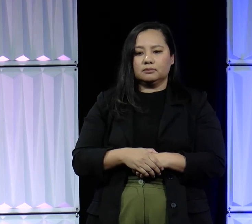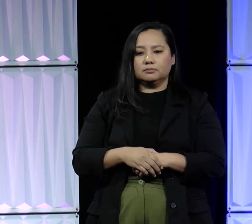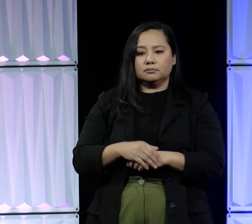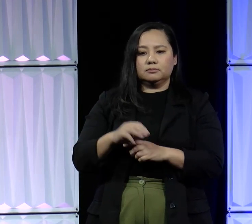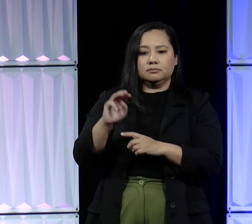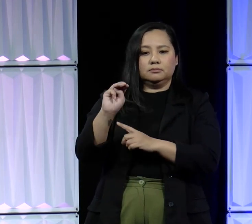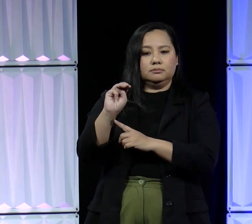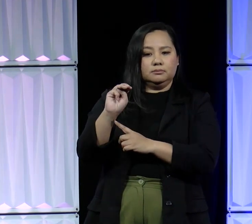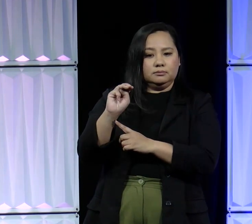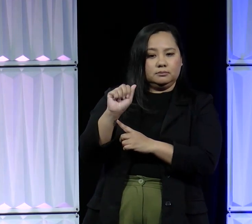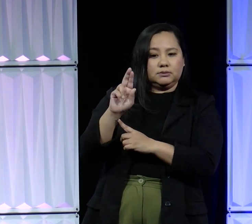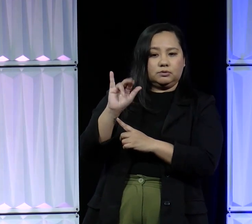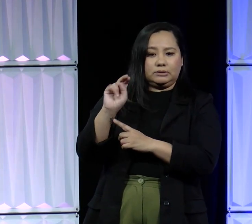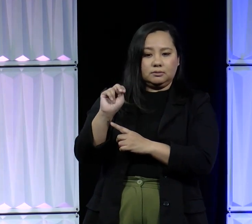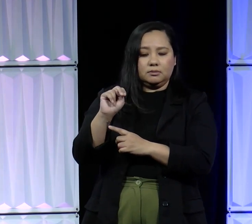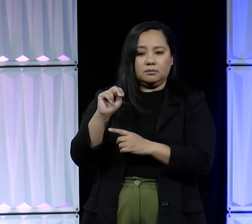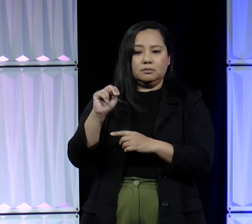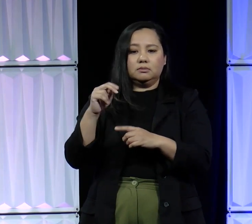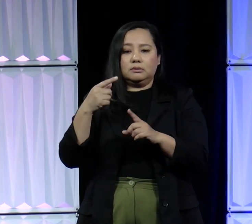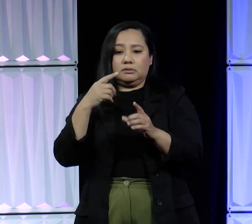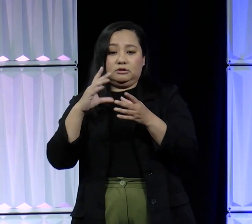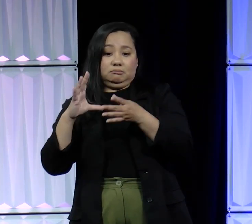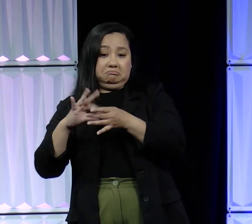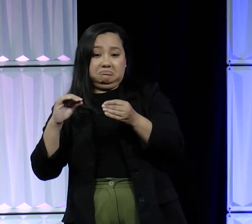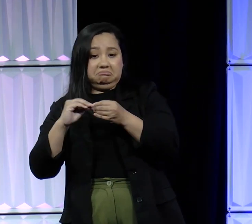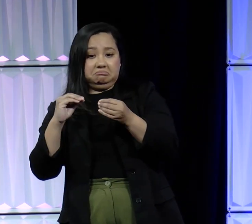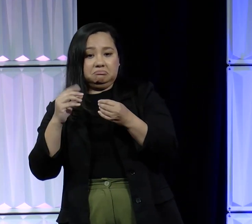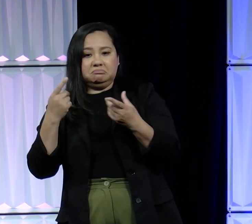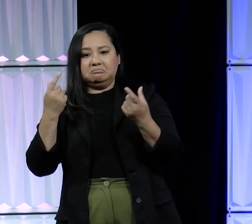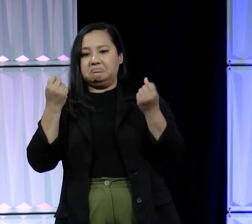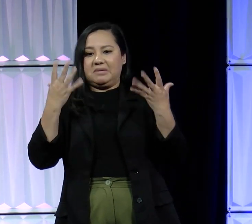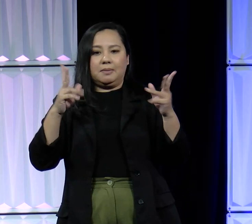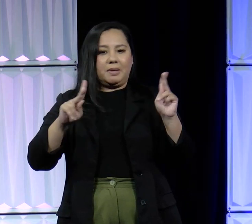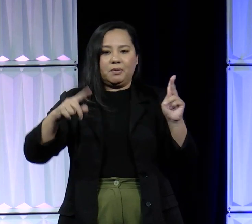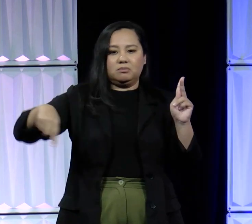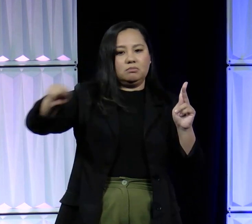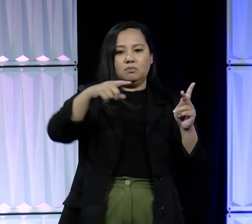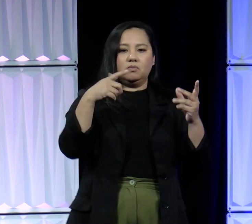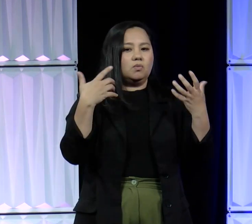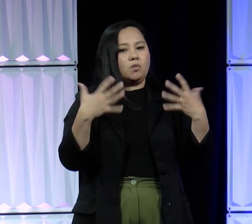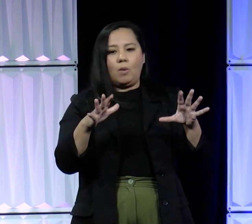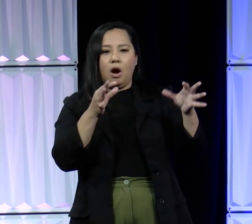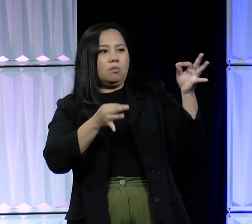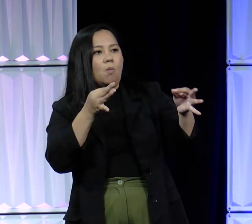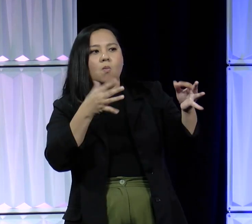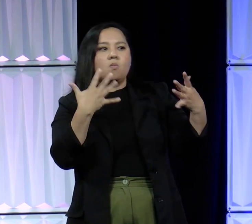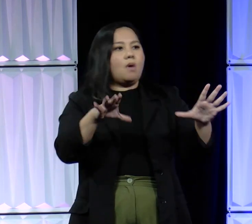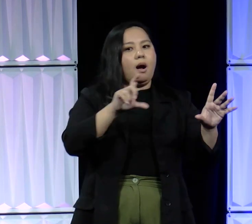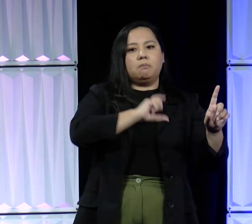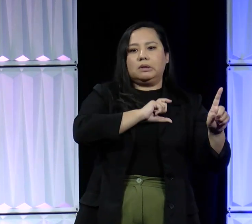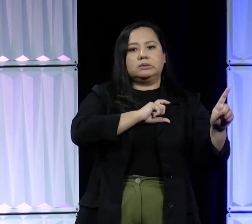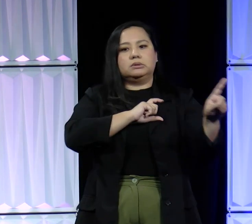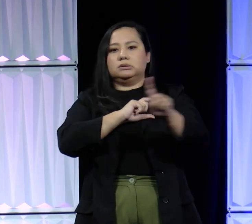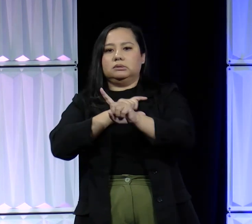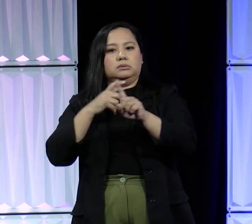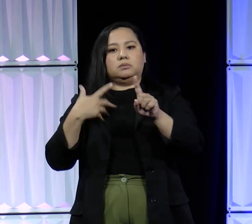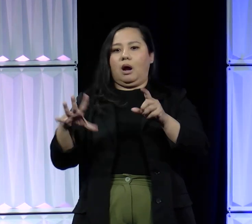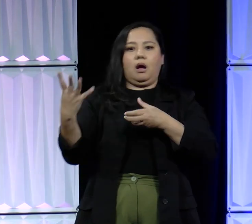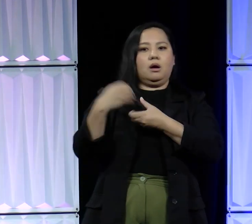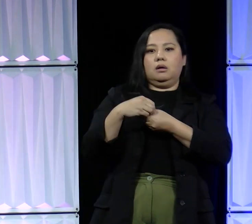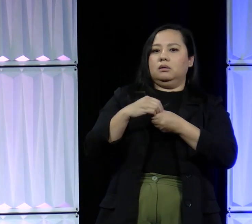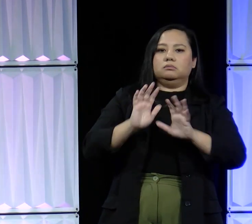that they do not want to involve the police or courts in their lives. They simply want the violence to end. This is not